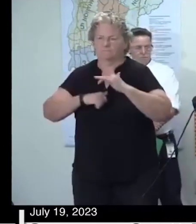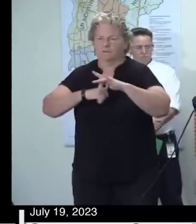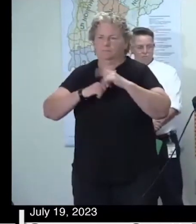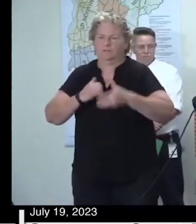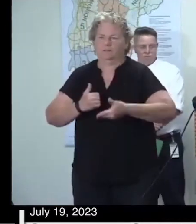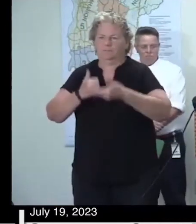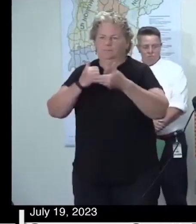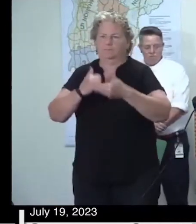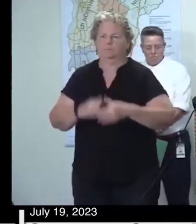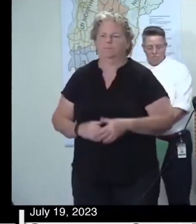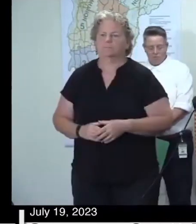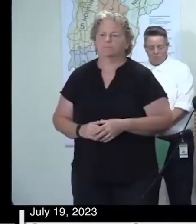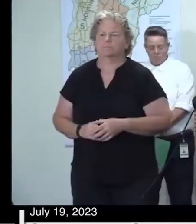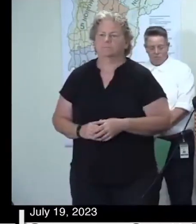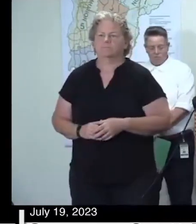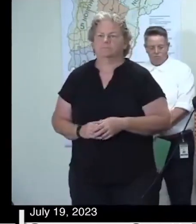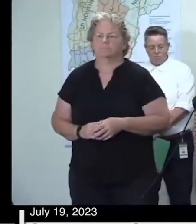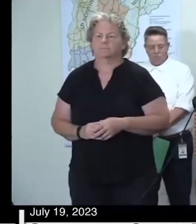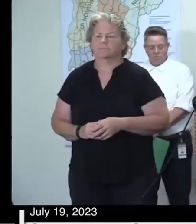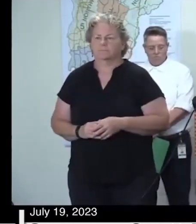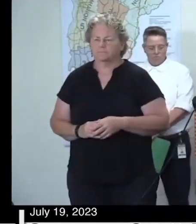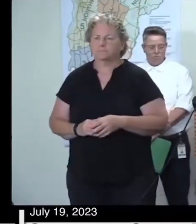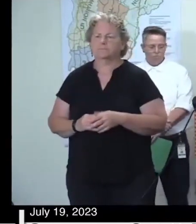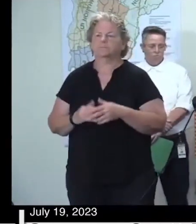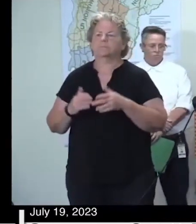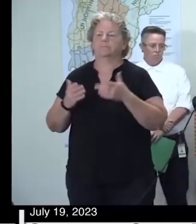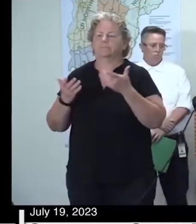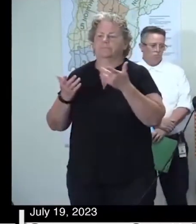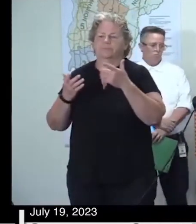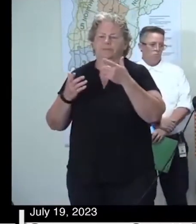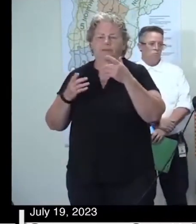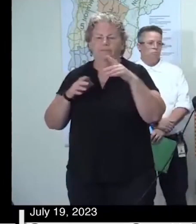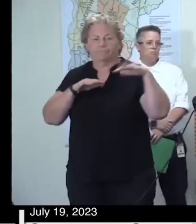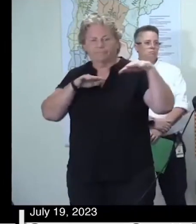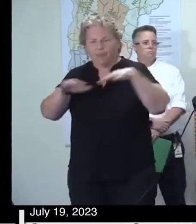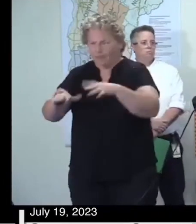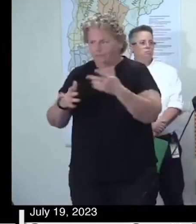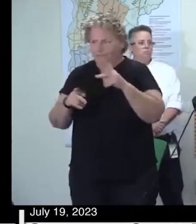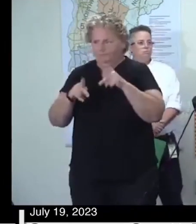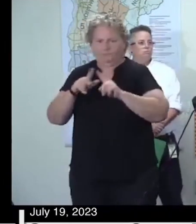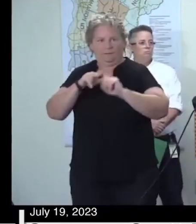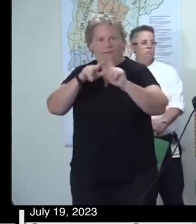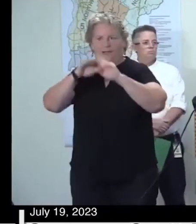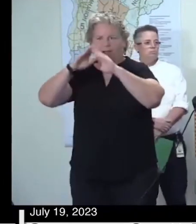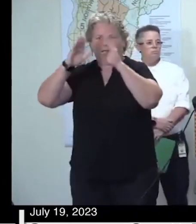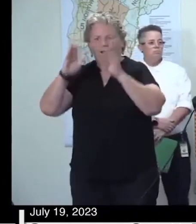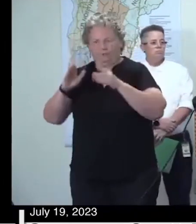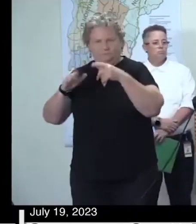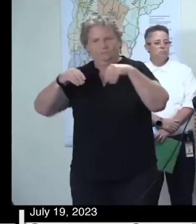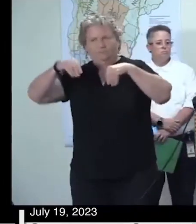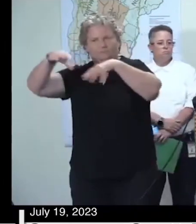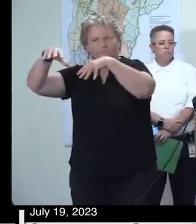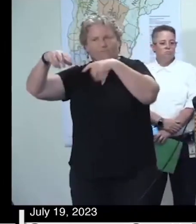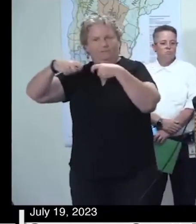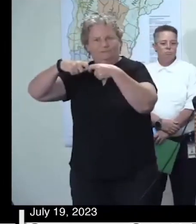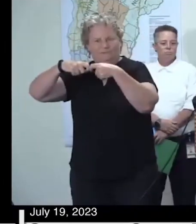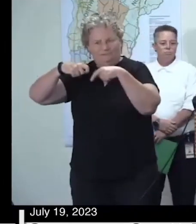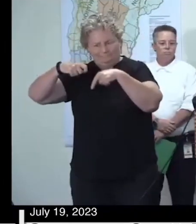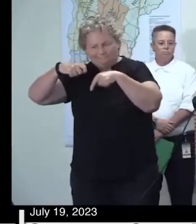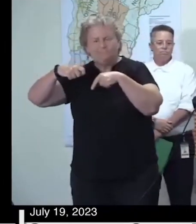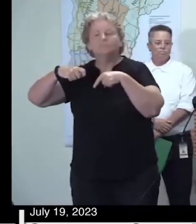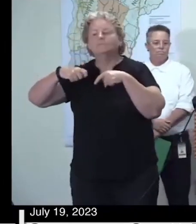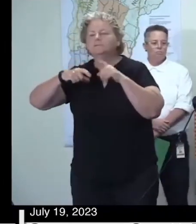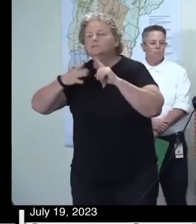electrical panels, submerged electrical meters, and more. These inspections provide critical safety warnings to residents and